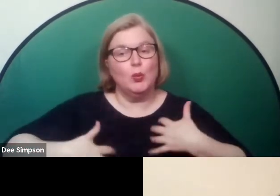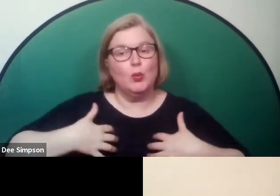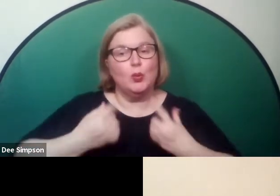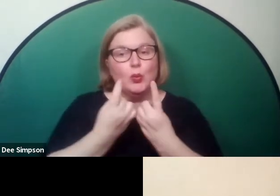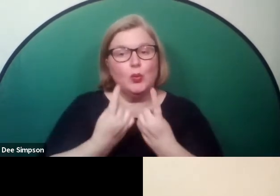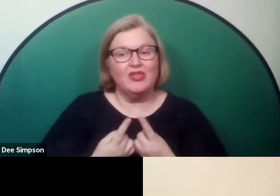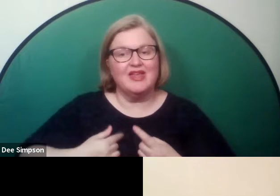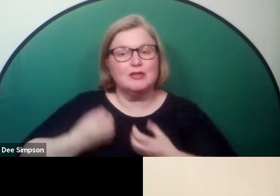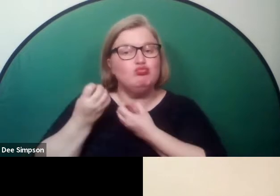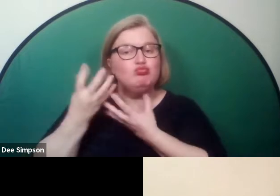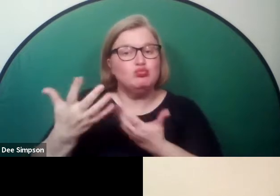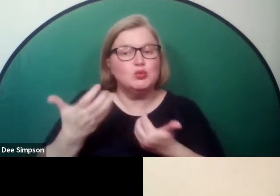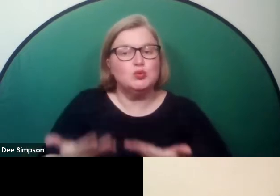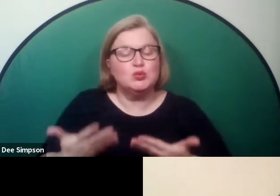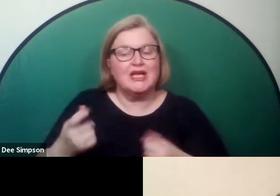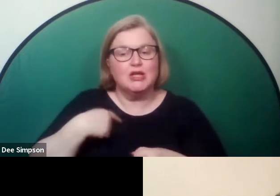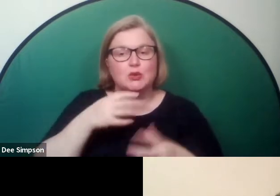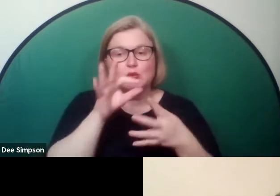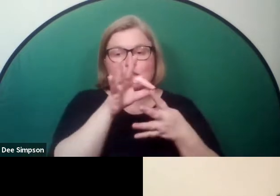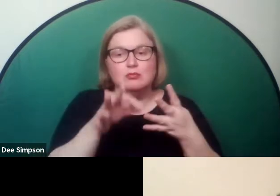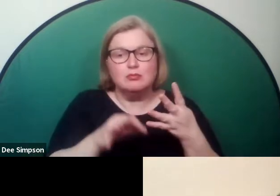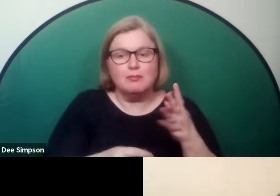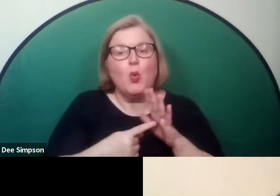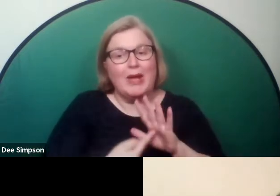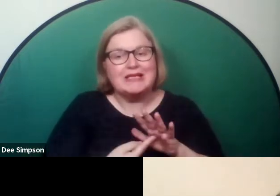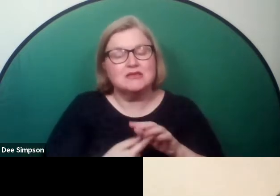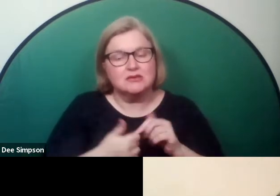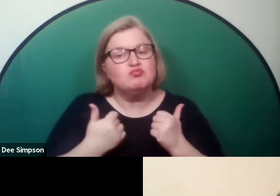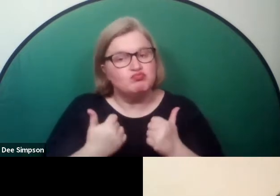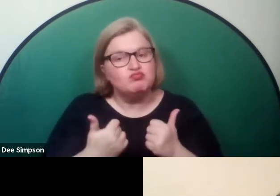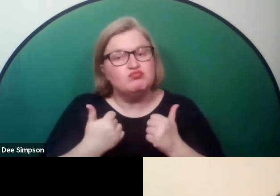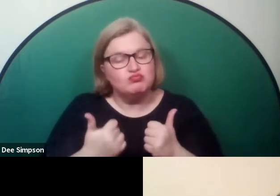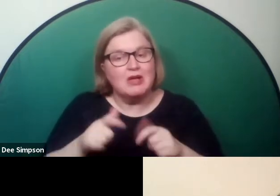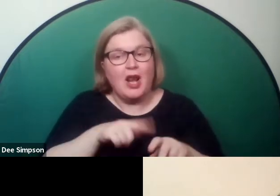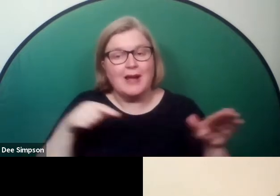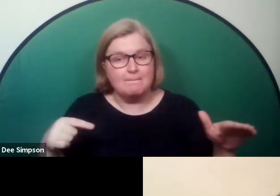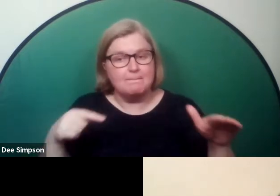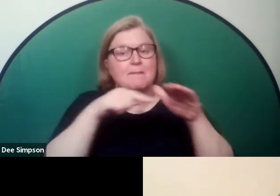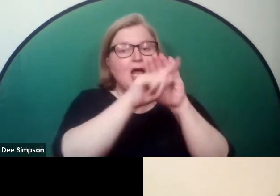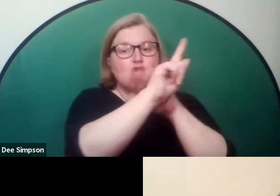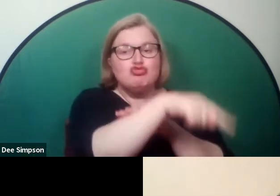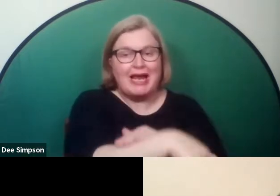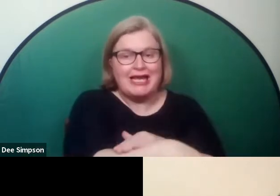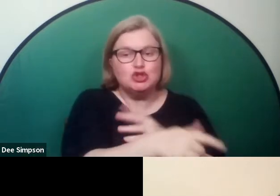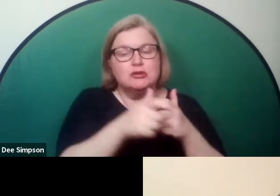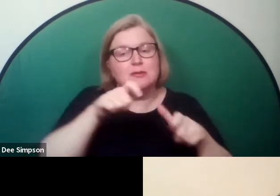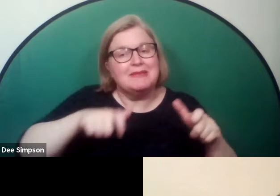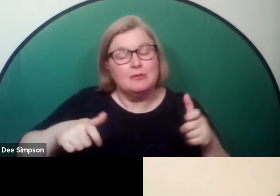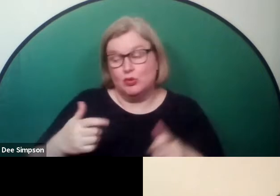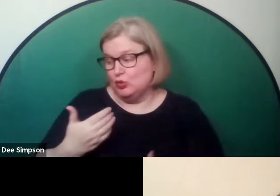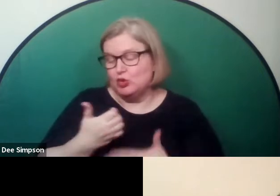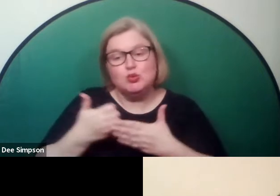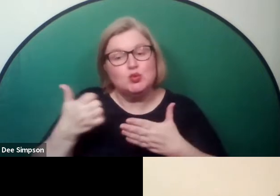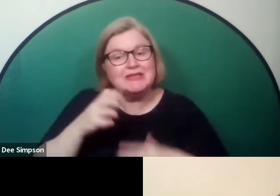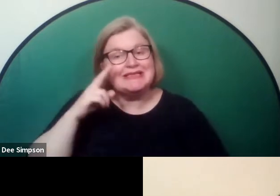I think you touched upon very important issues like migration, where usually what I